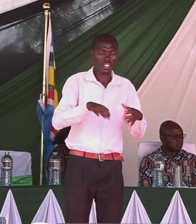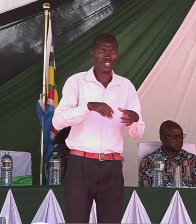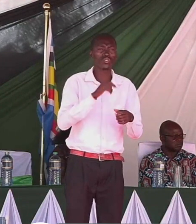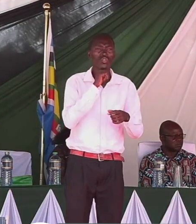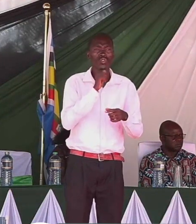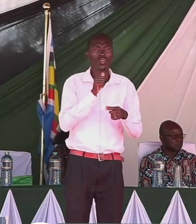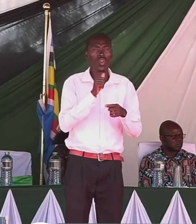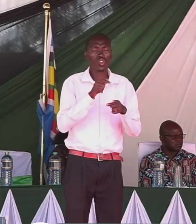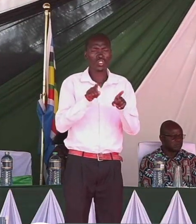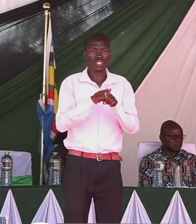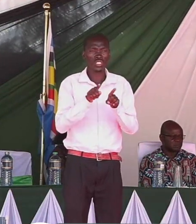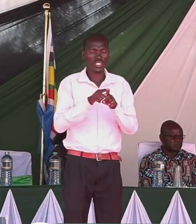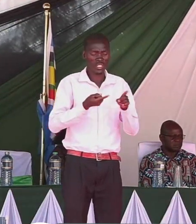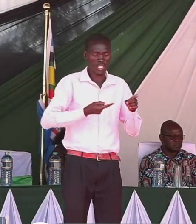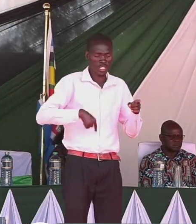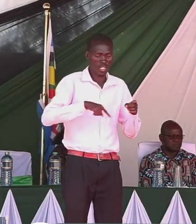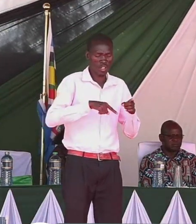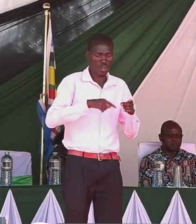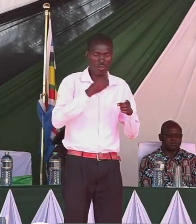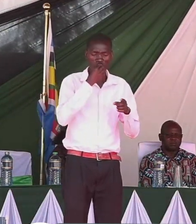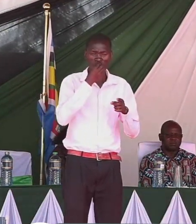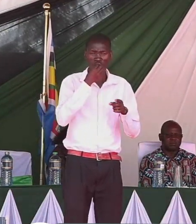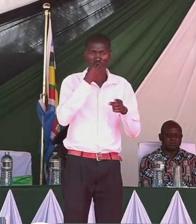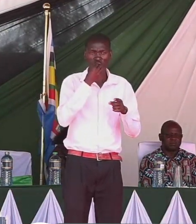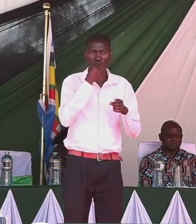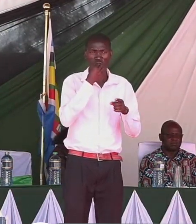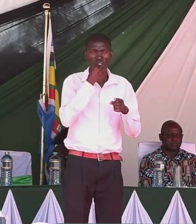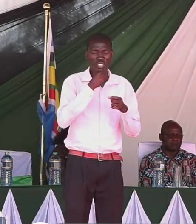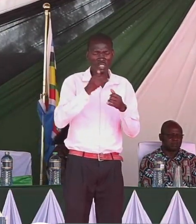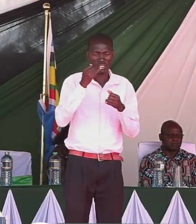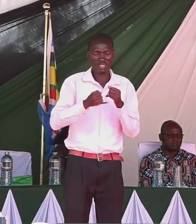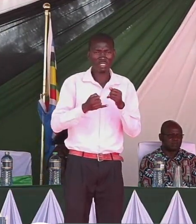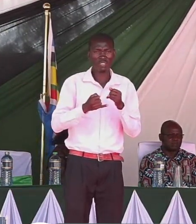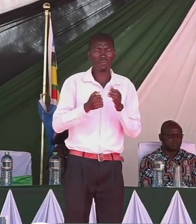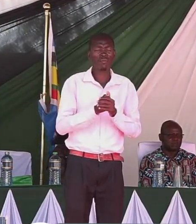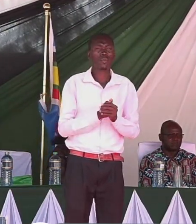the time we anticipate the food to take before it comes to an